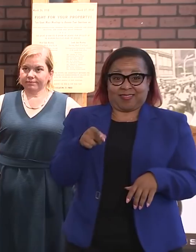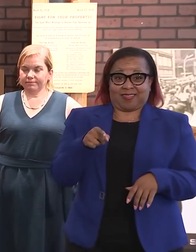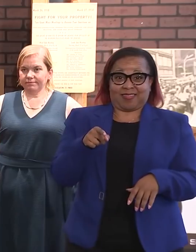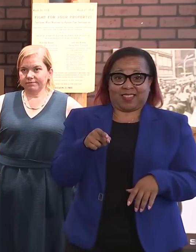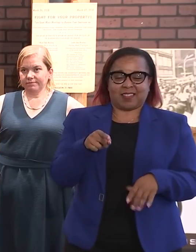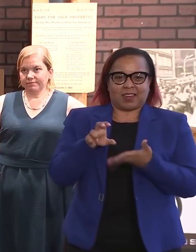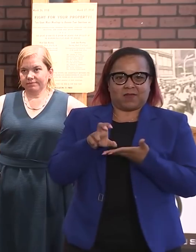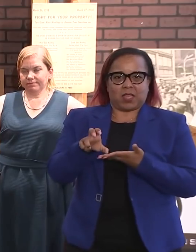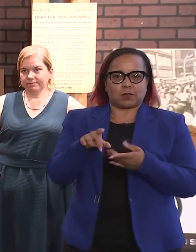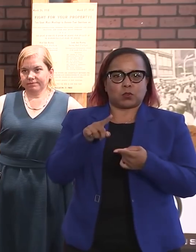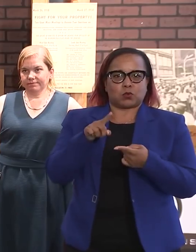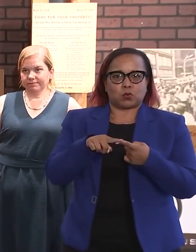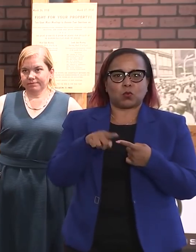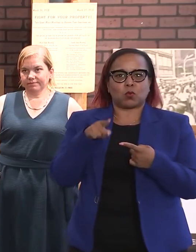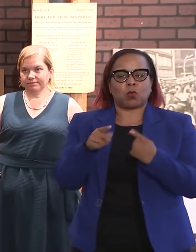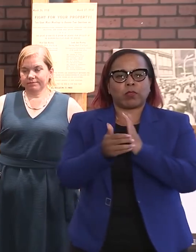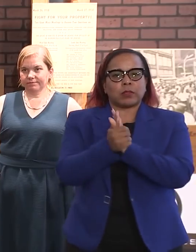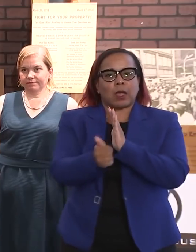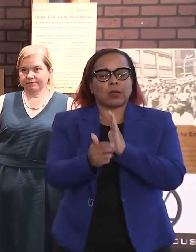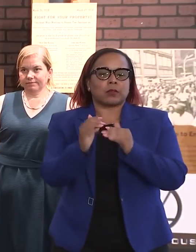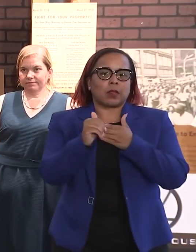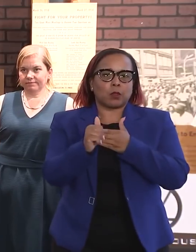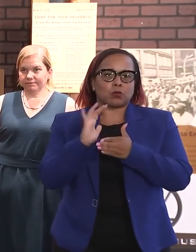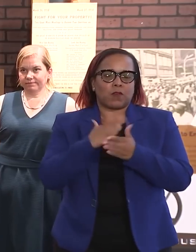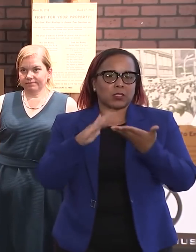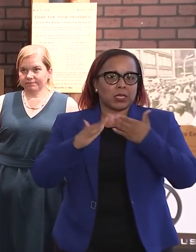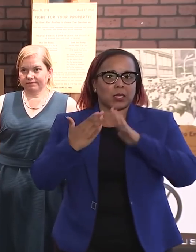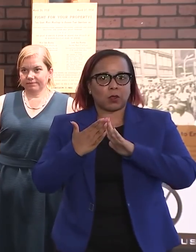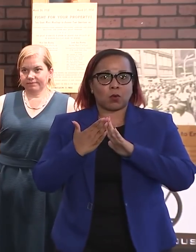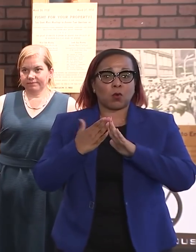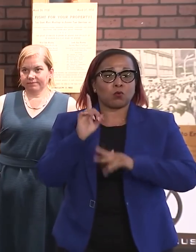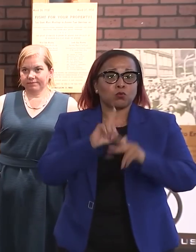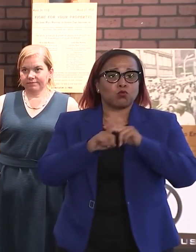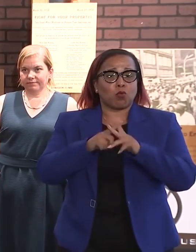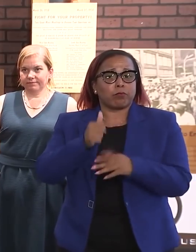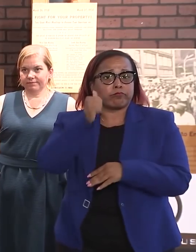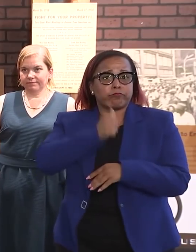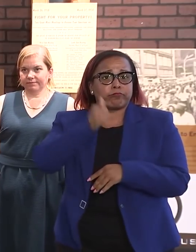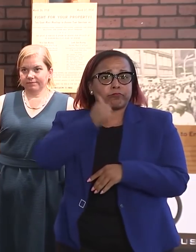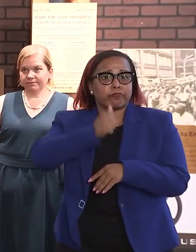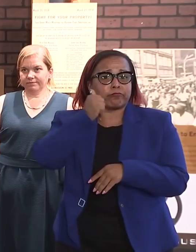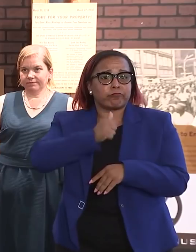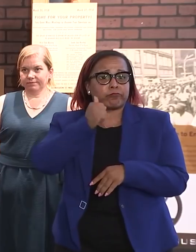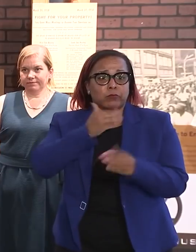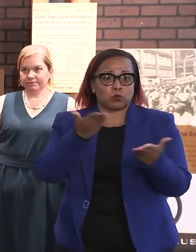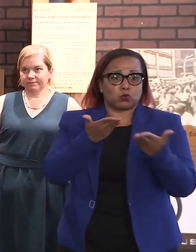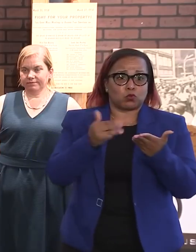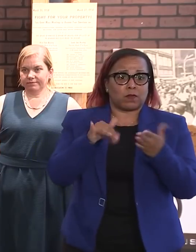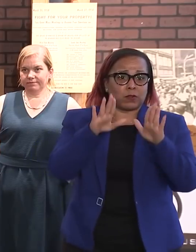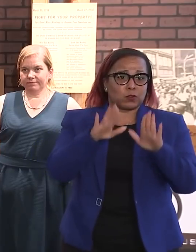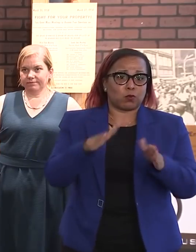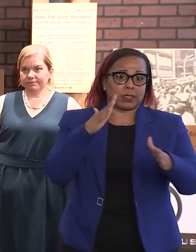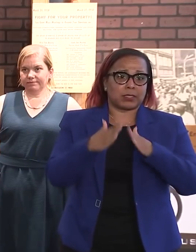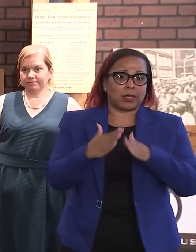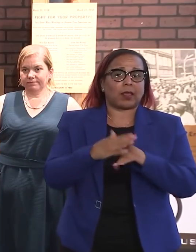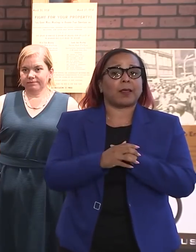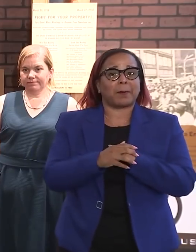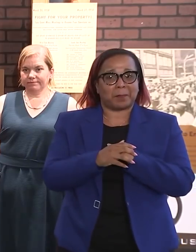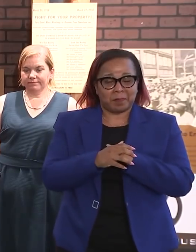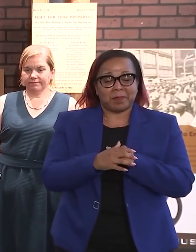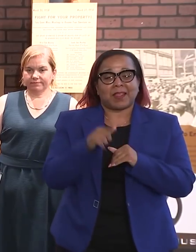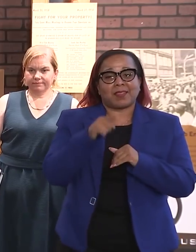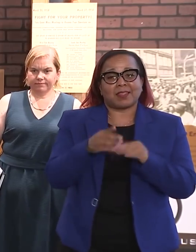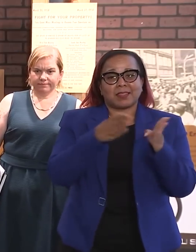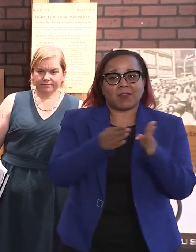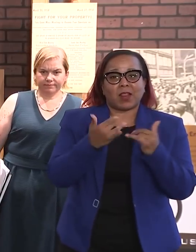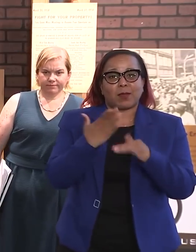an investment into the talented leaders of our city who show up day in and day out to serve this great city. This